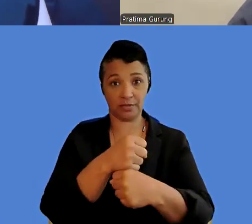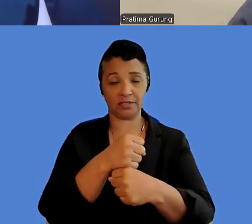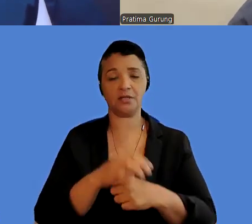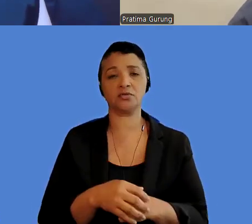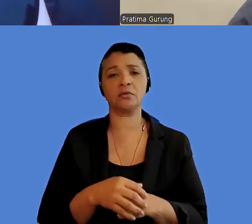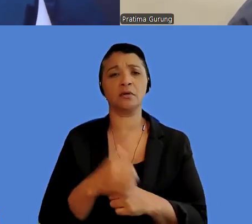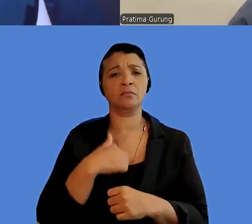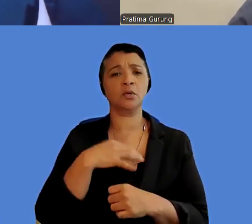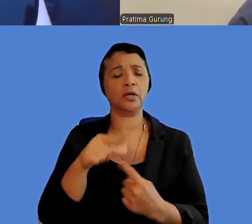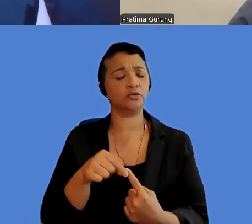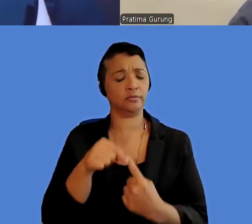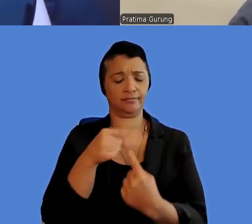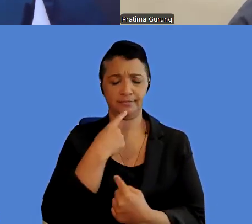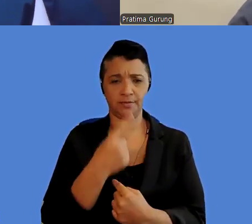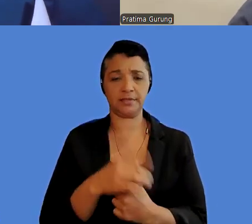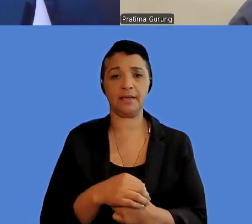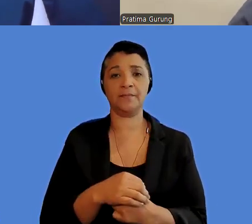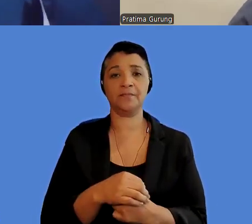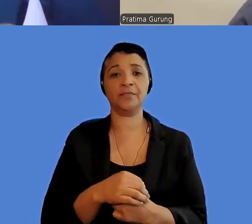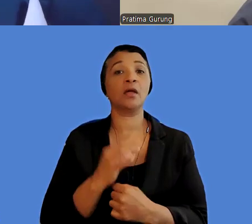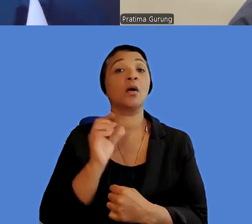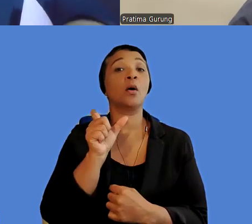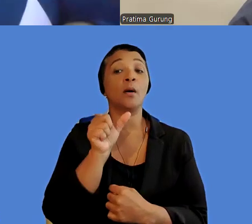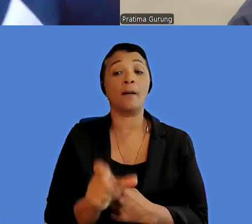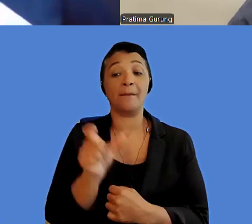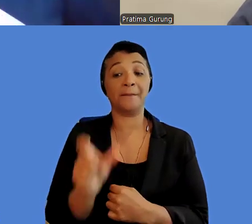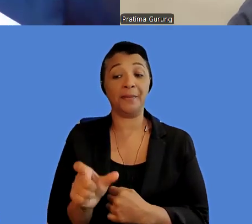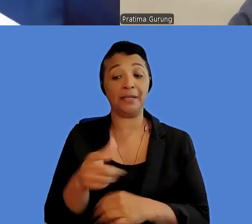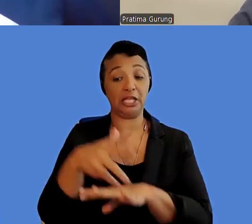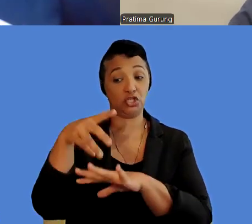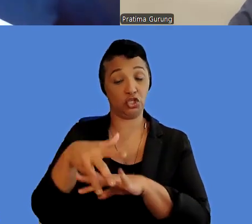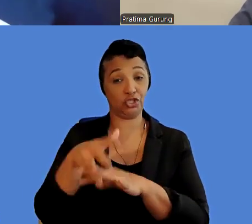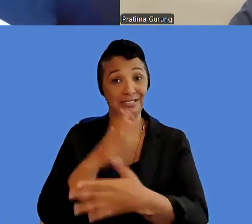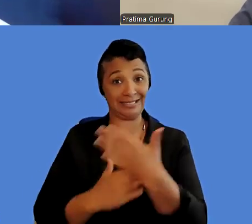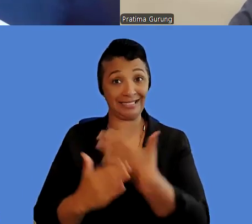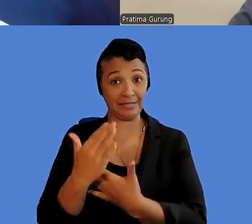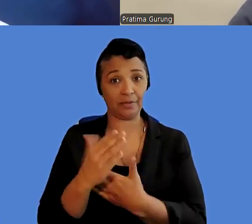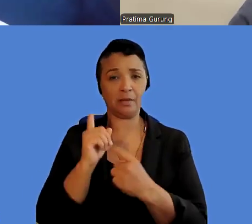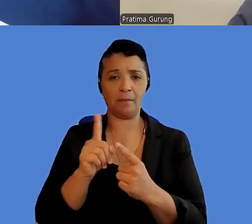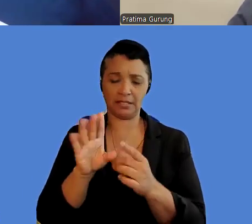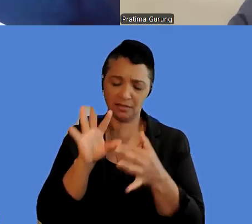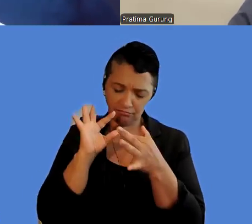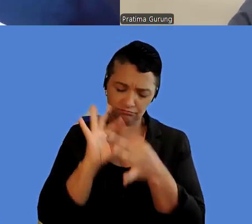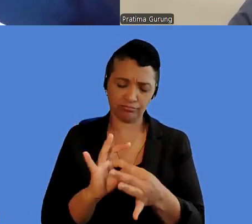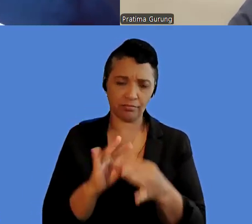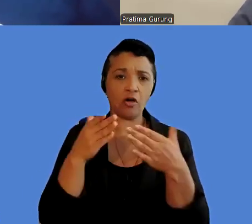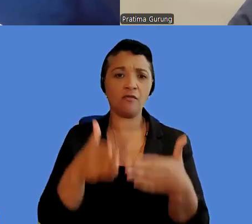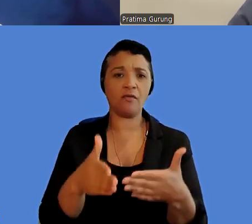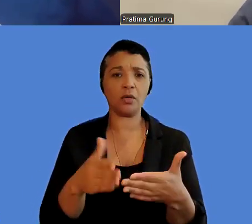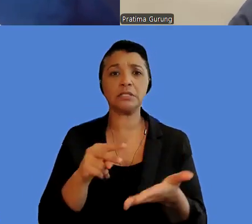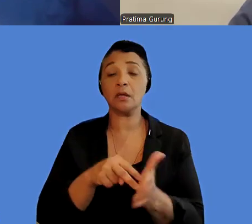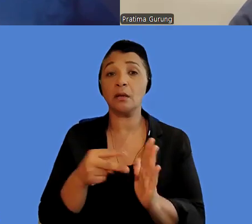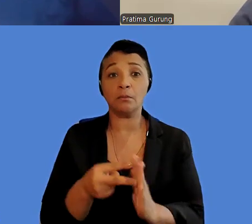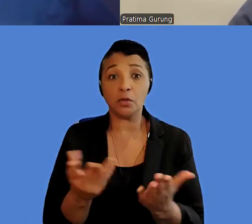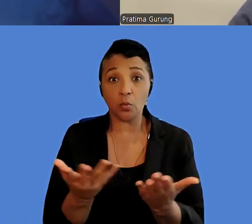like to highlight that the voice of indigenous person with disabilities should be the heart of summit. And what does it look like? And when